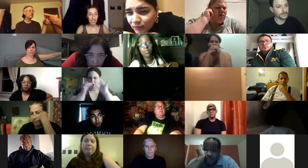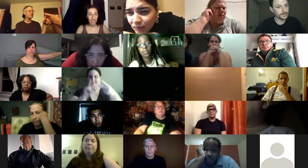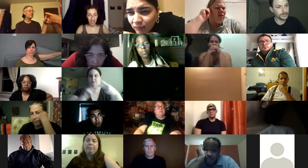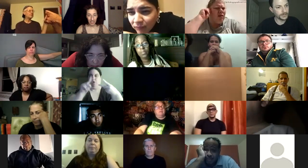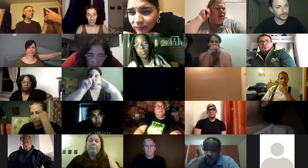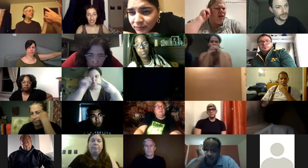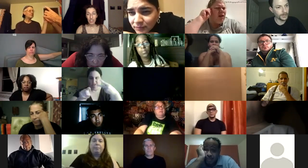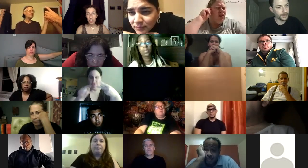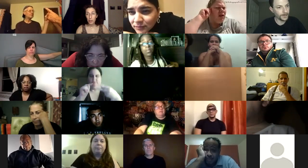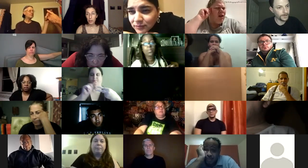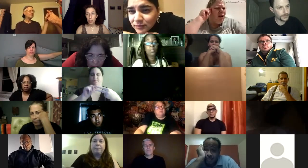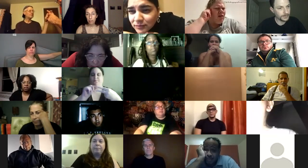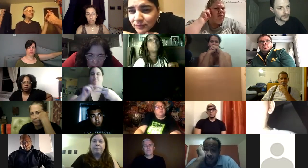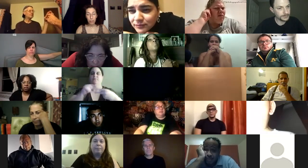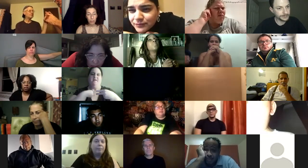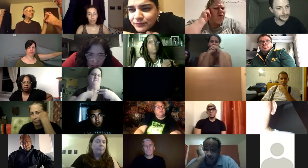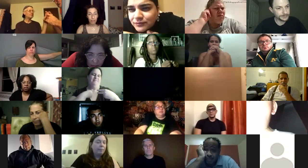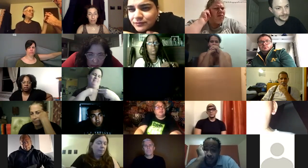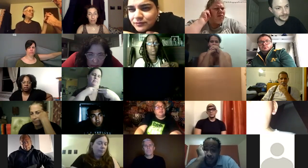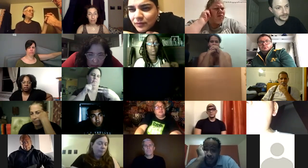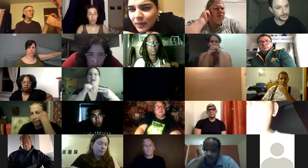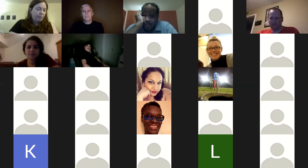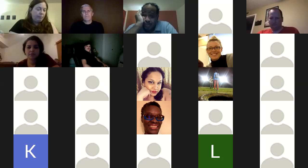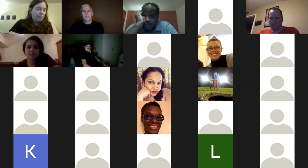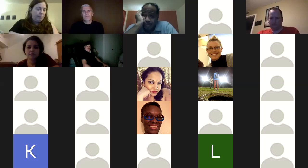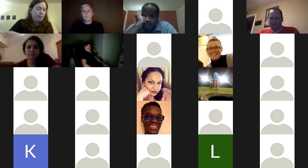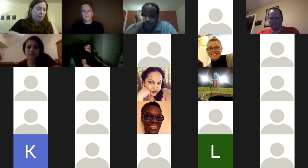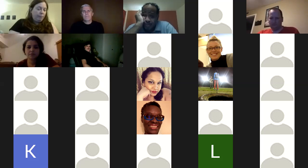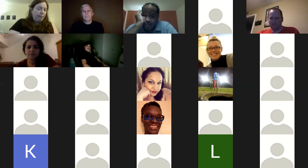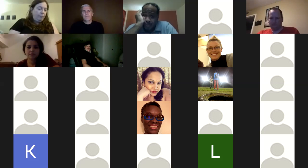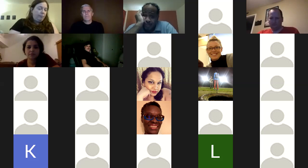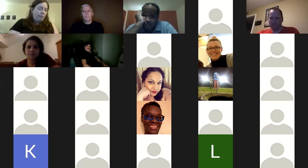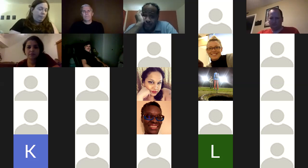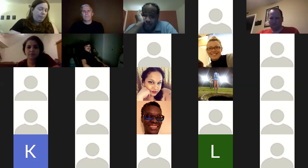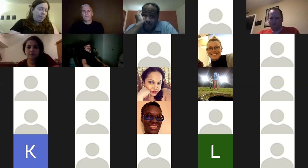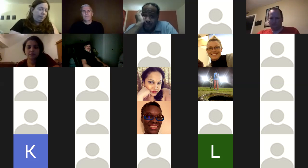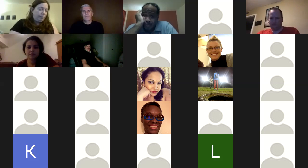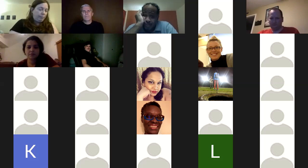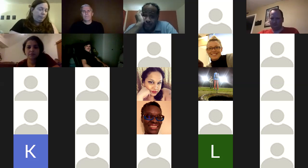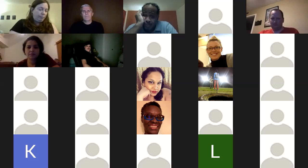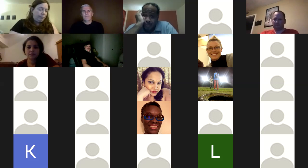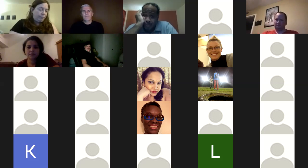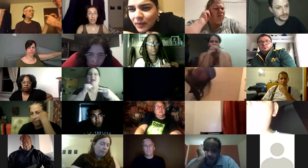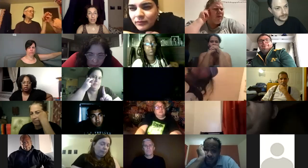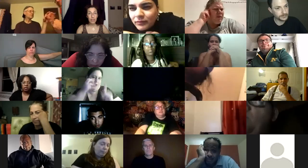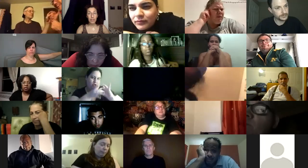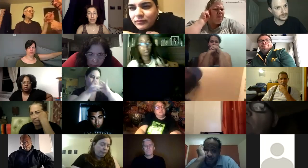mention. First is a quick comment and then a question. So I would say my quick comment is, I know it's not Black